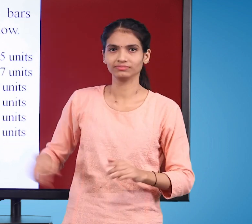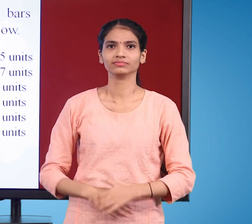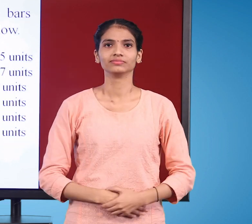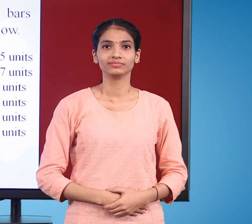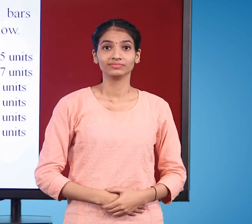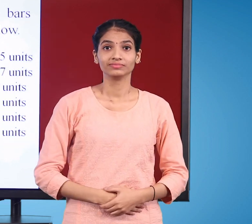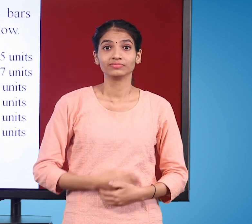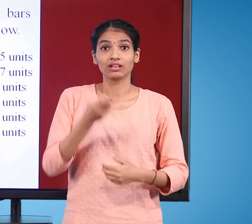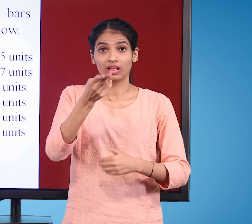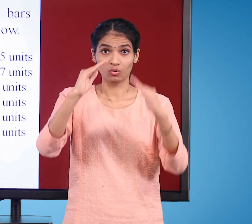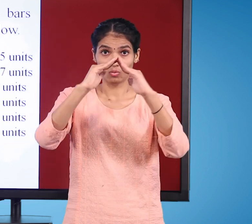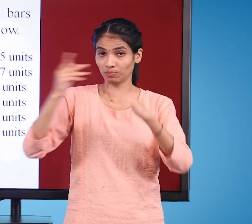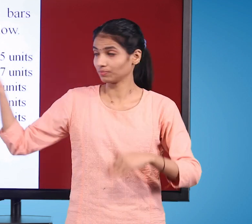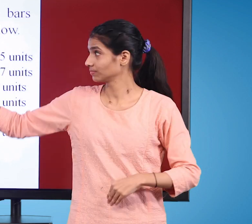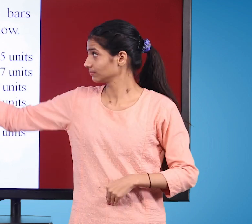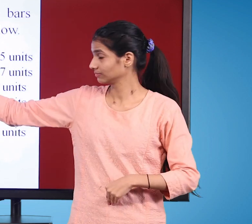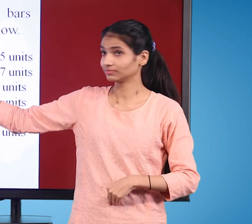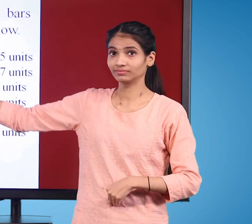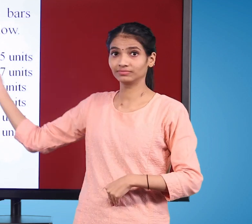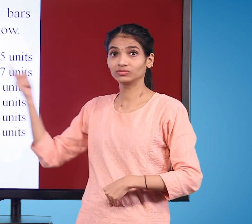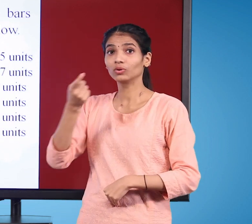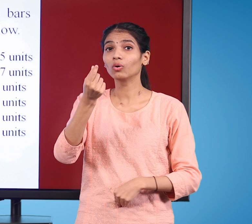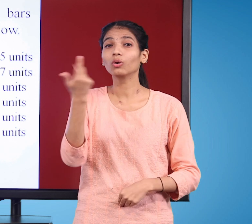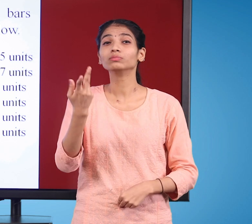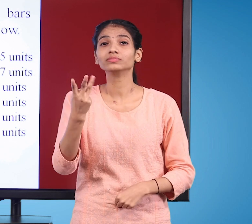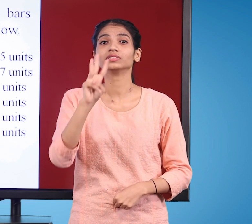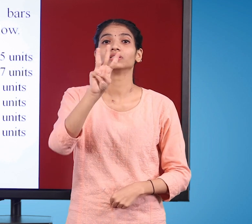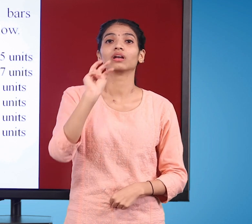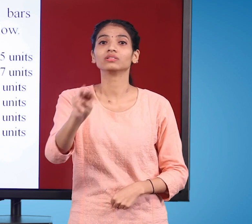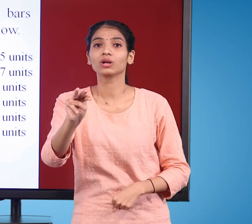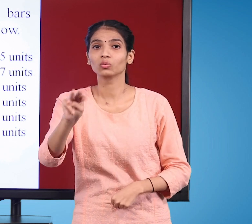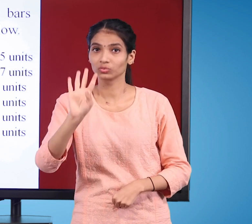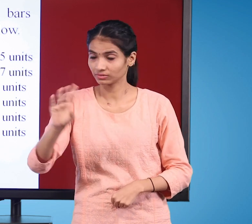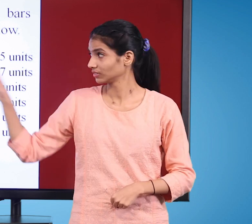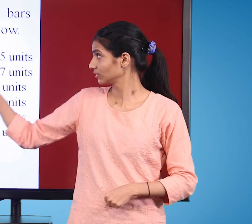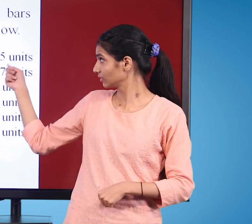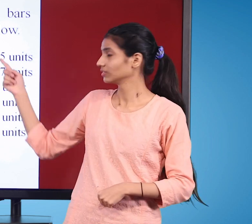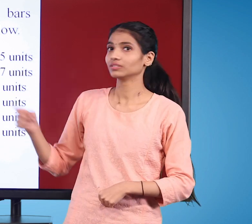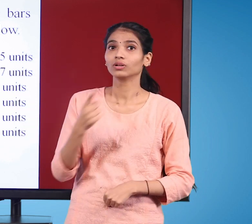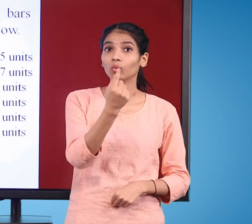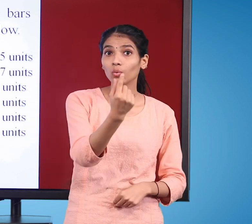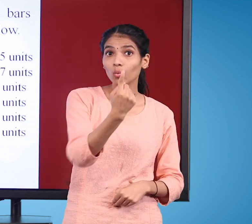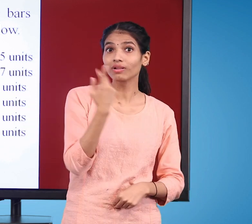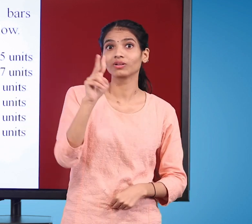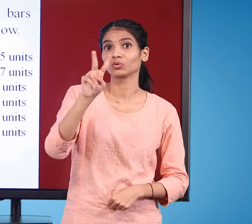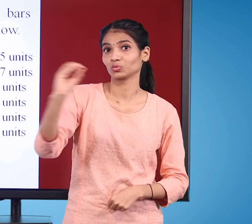here. House rent 3,000 divided by 200 is equal to 15